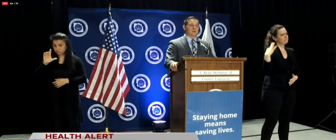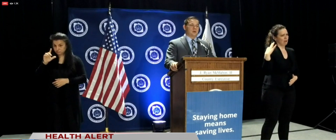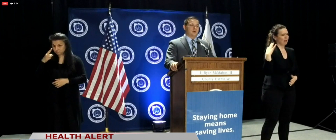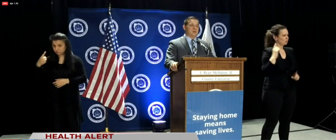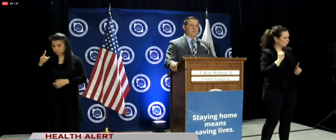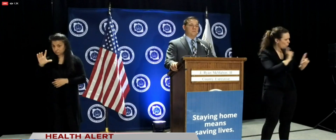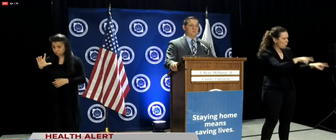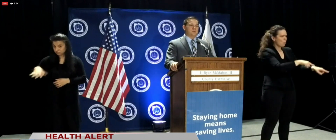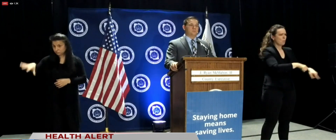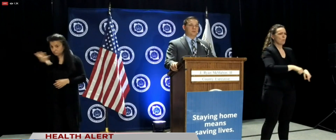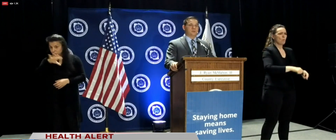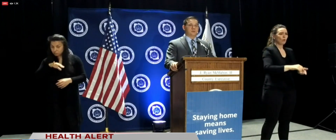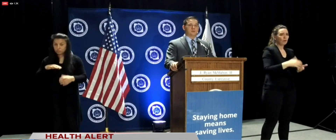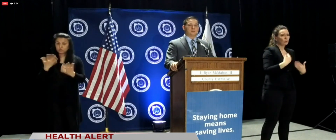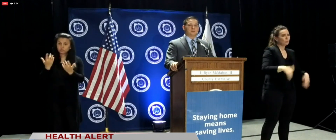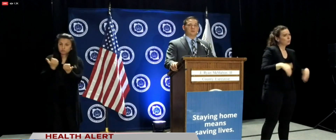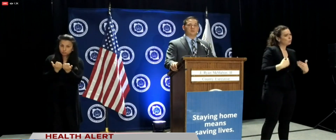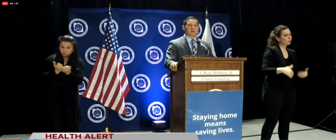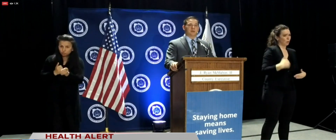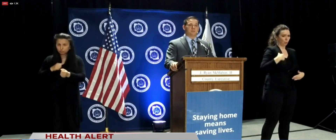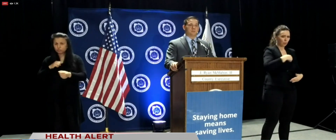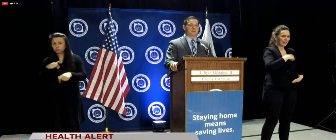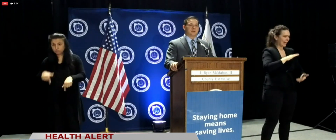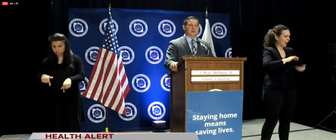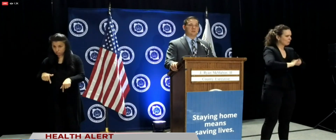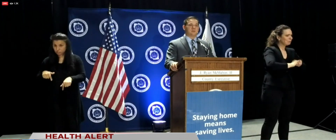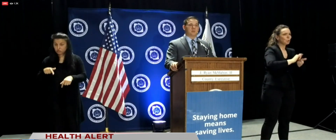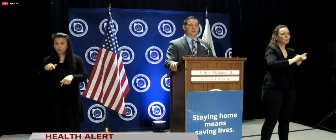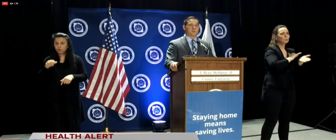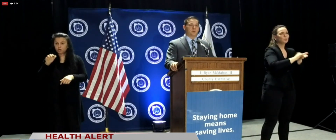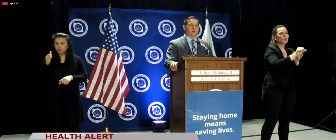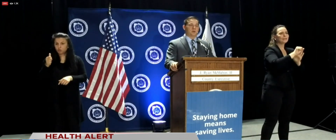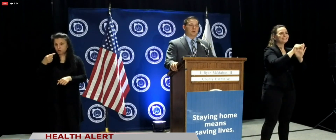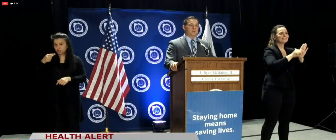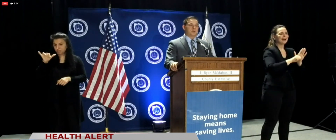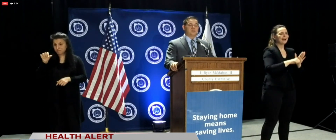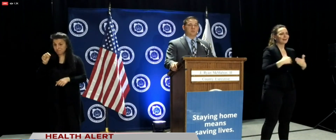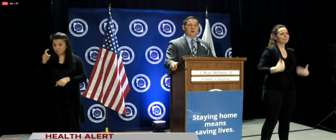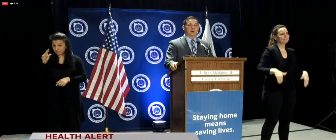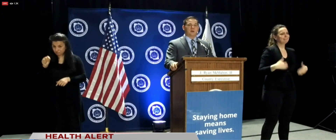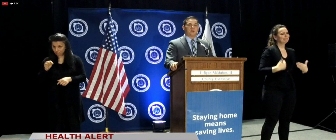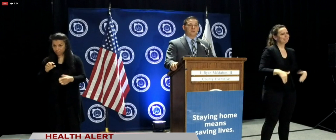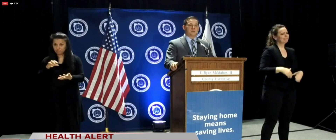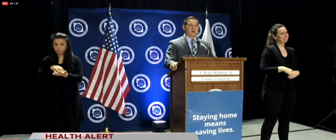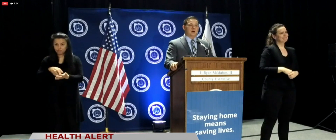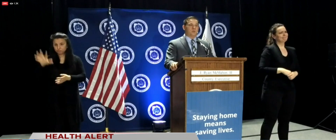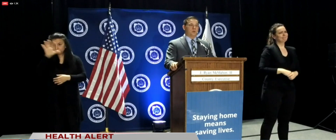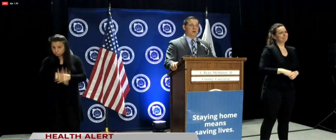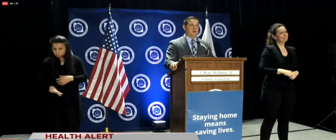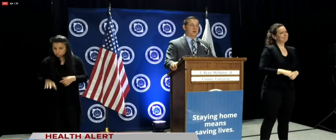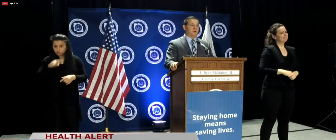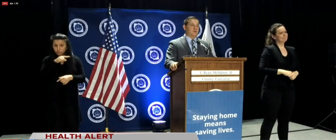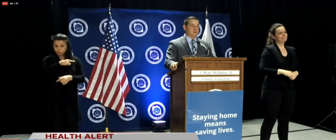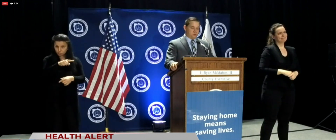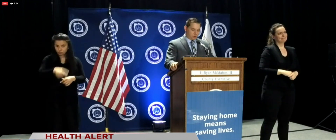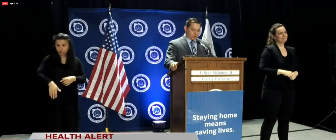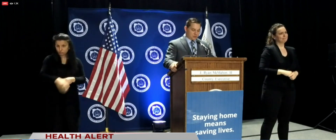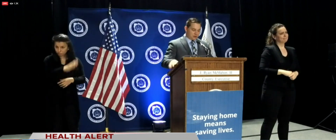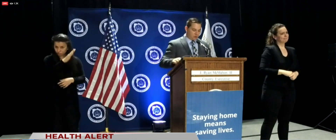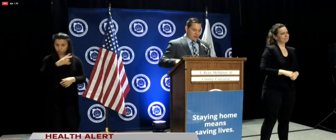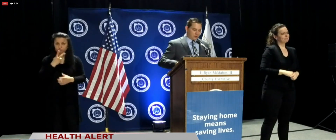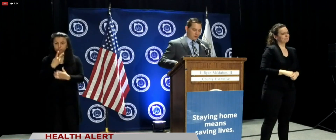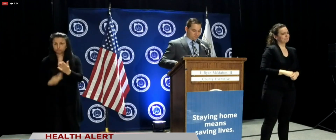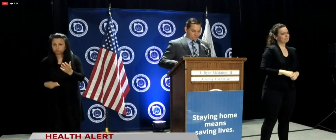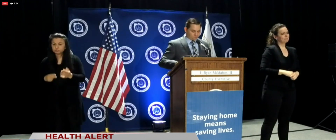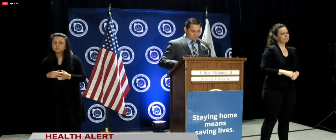this, this is big, sending down some of our people that we can spare to help our fellow New Yorkers